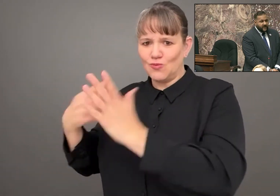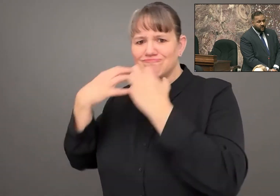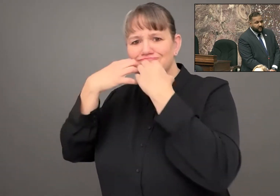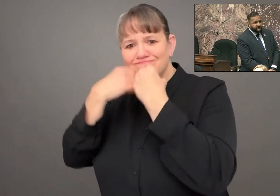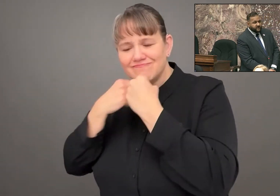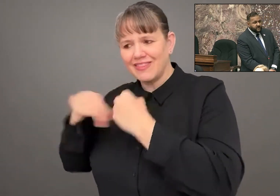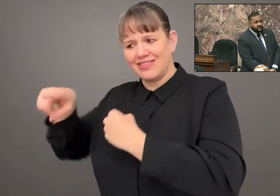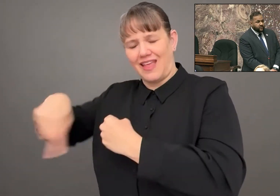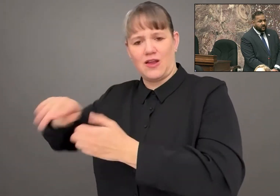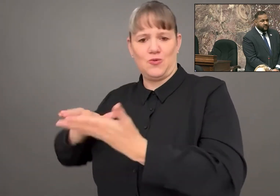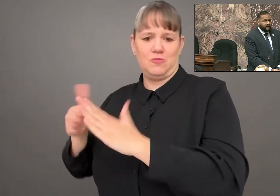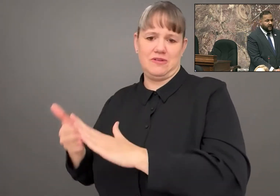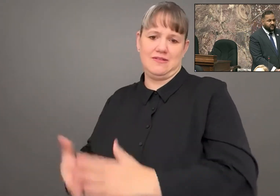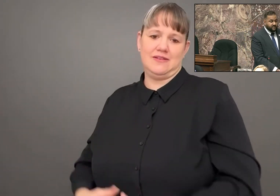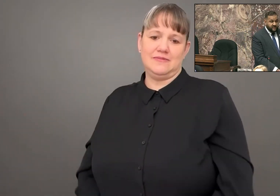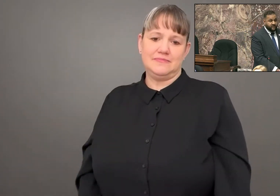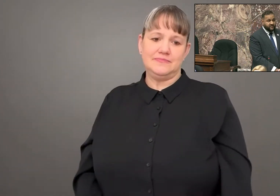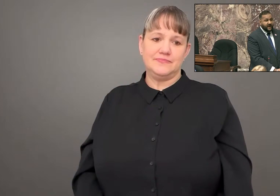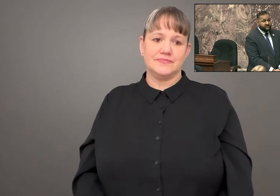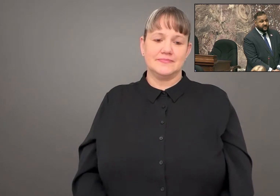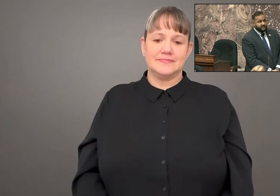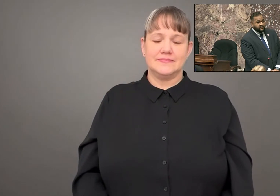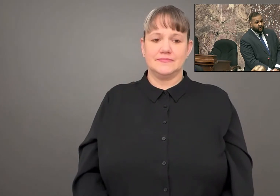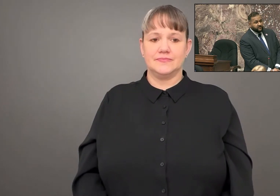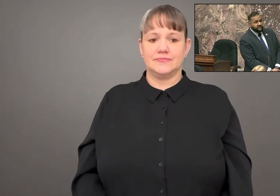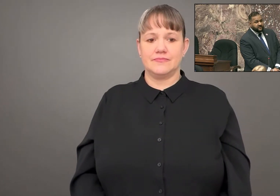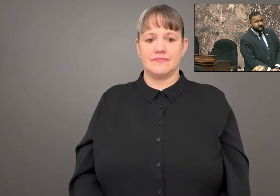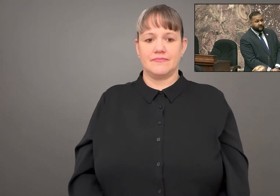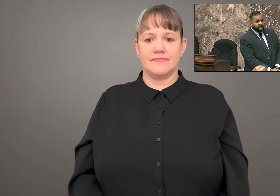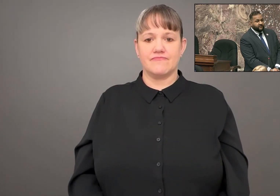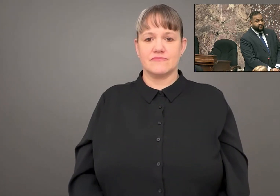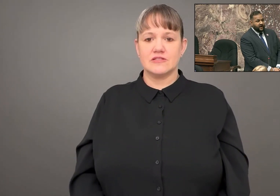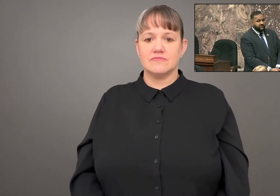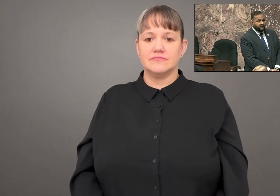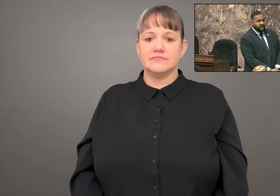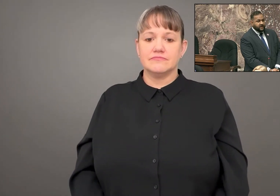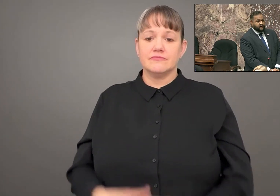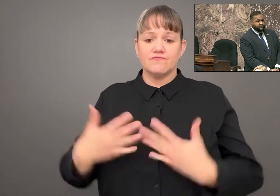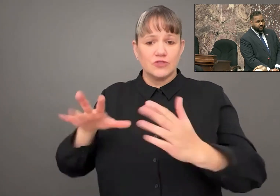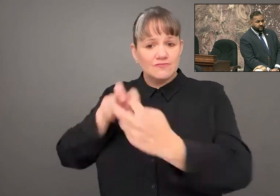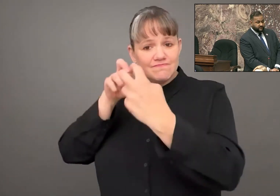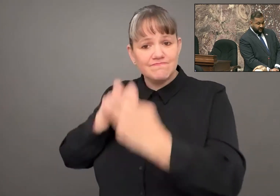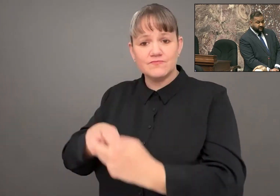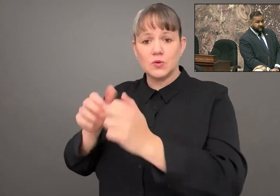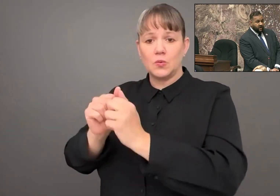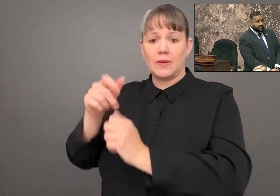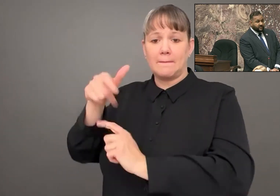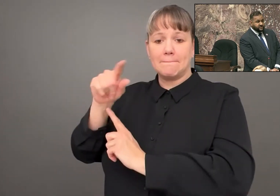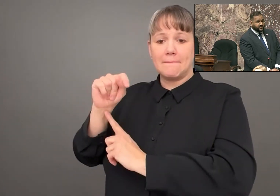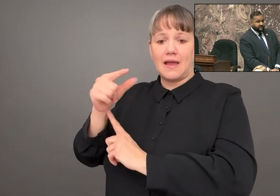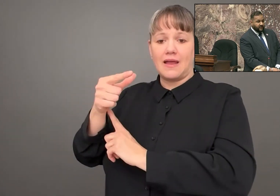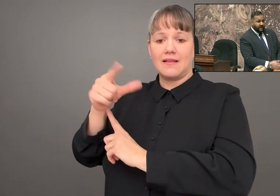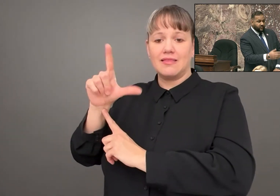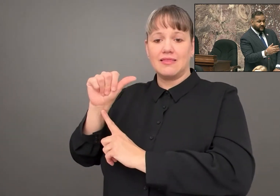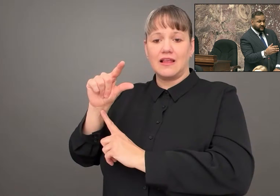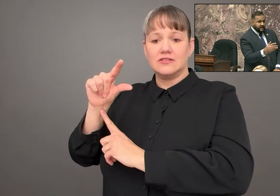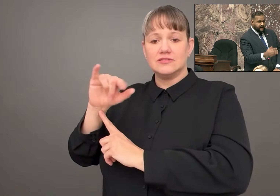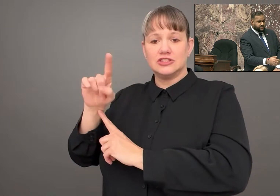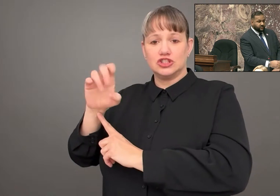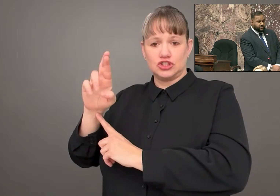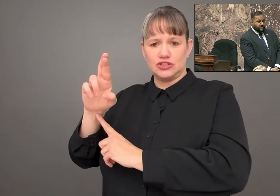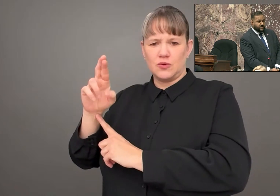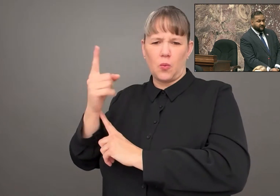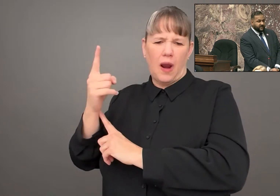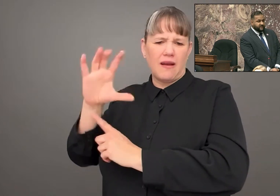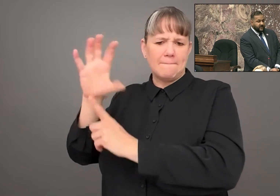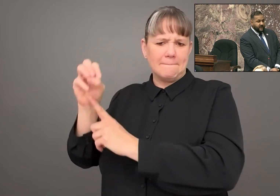I had an opportunity to work, to meet with Pat Glazier, who owns East Fraser Fibre, and see the operations there. I went and